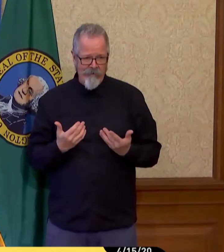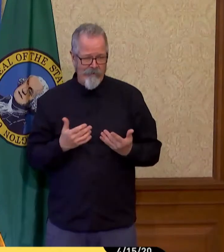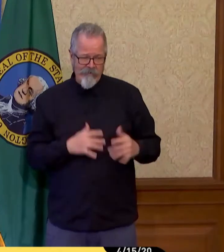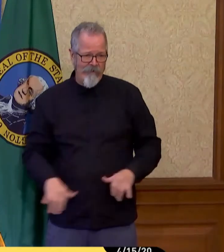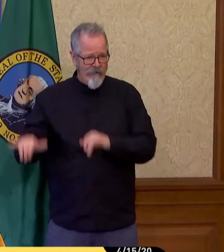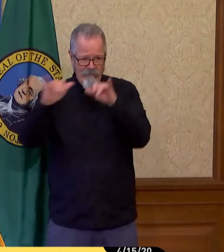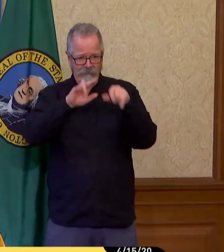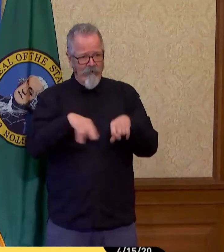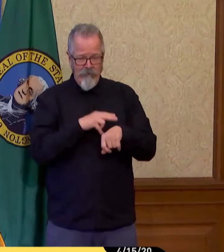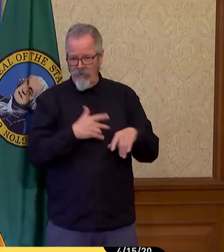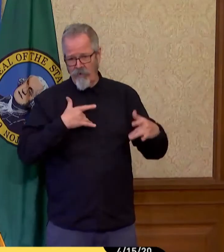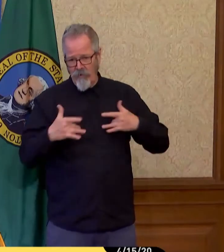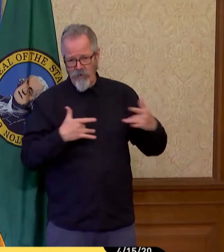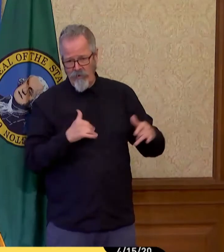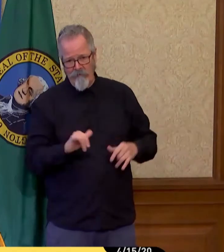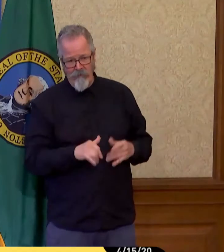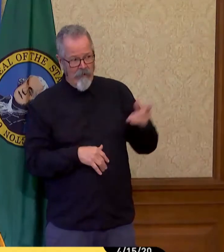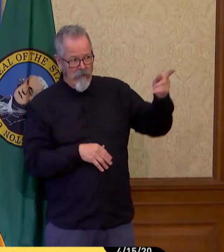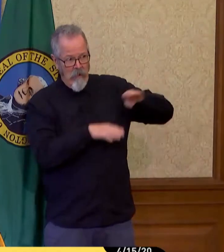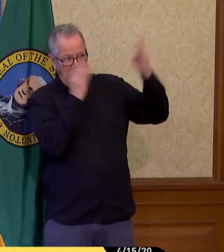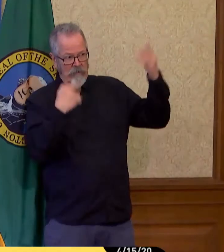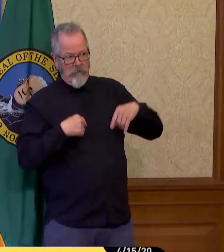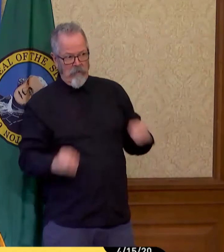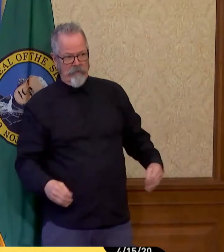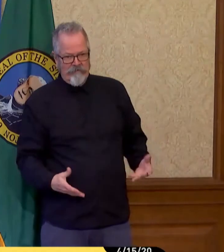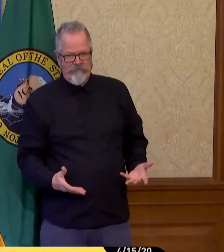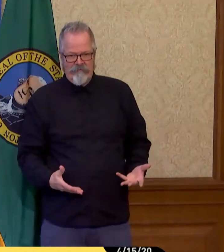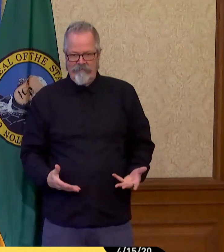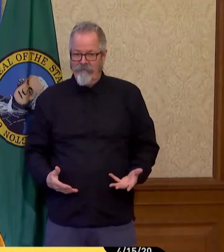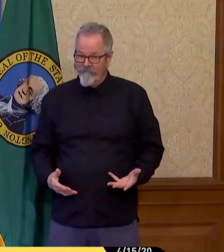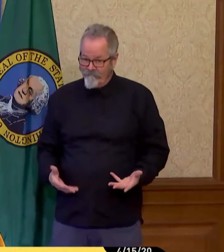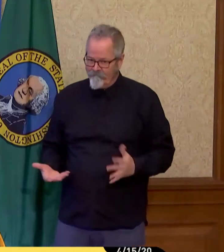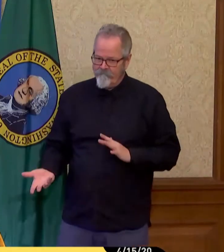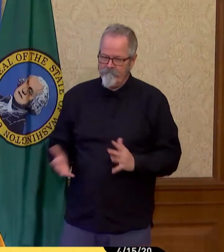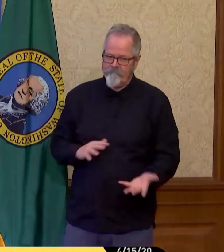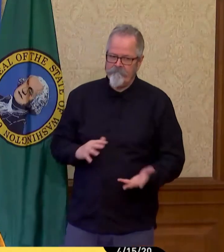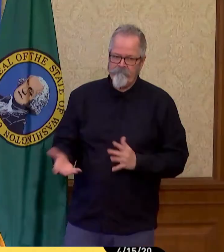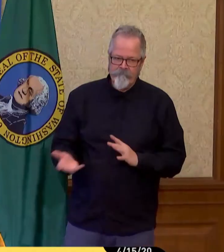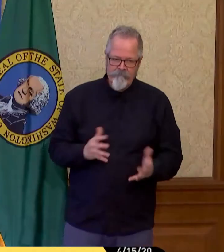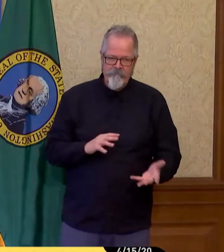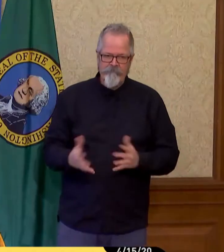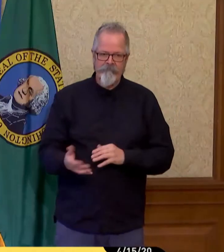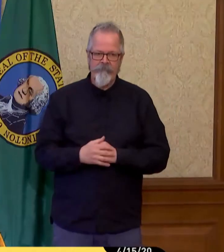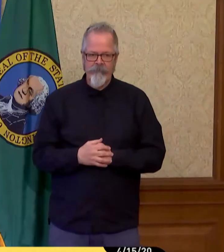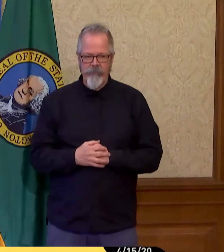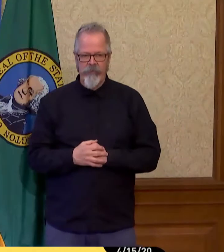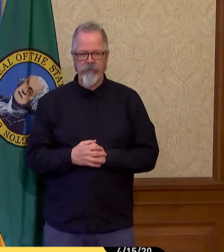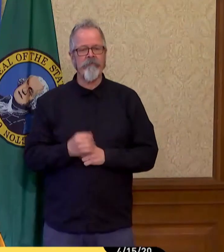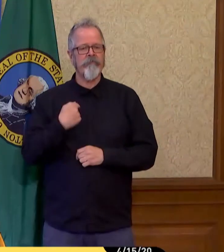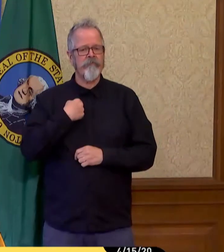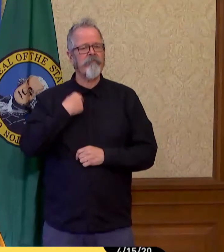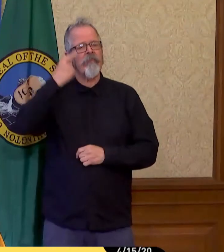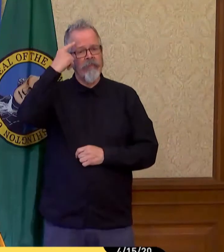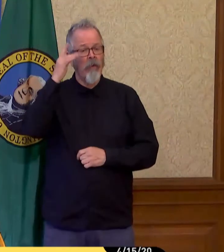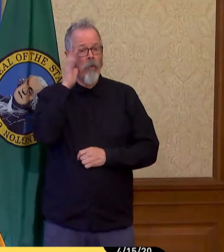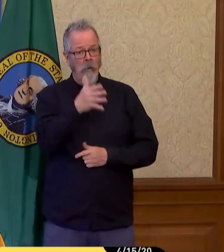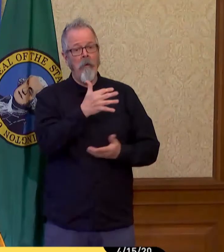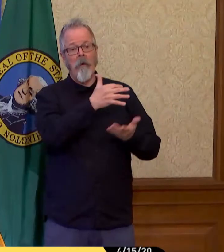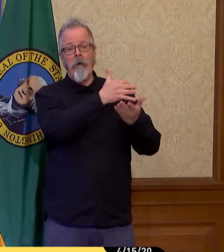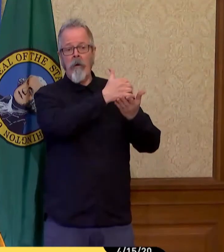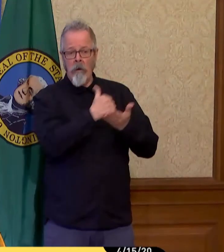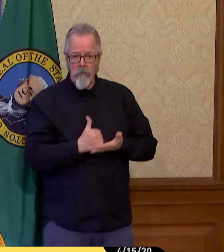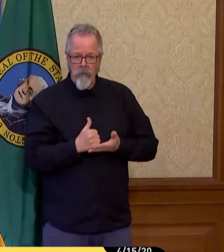think it would be helpful if the nation has a more aggressive approach as a nation. I can say